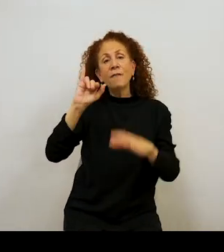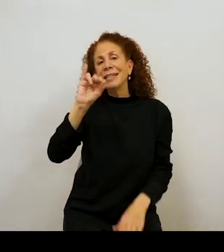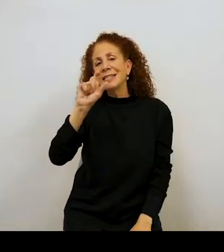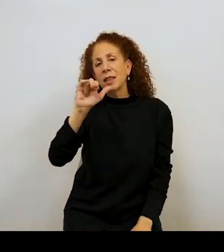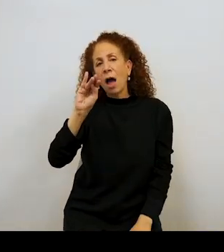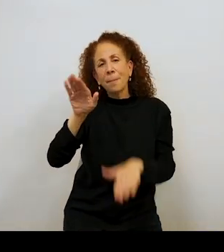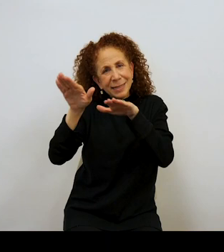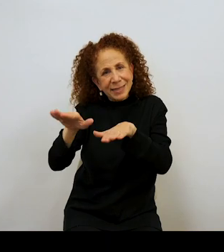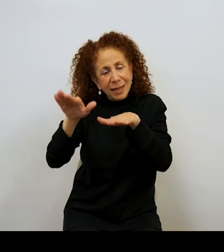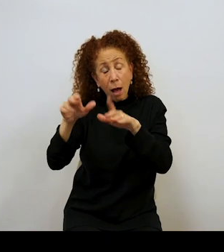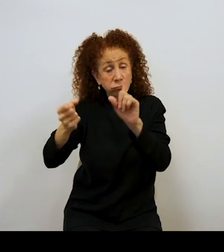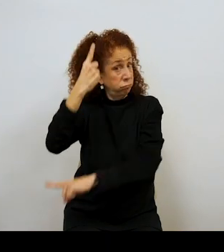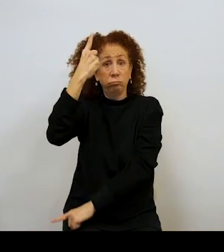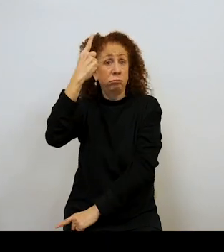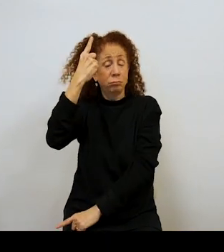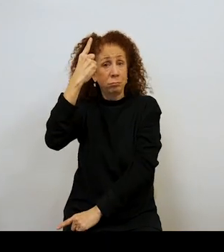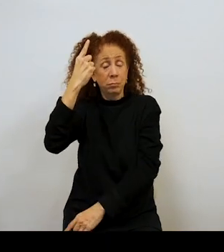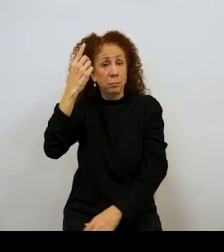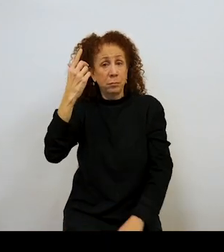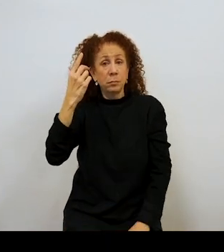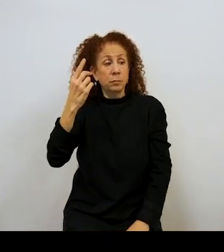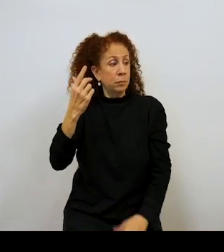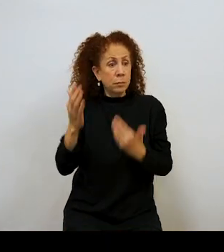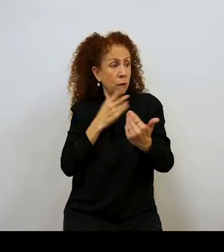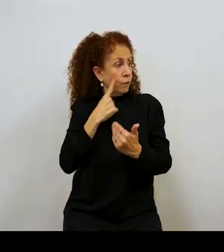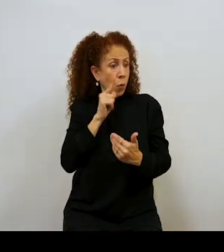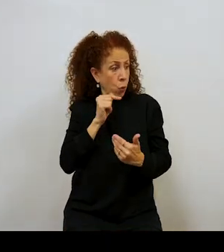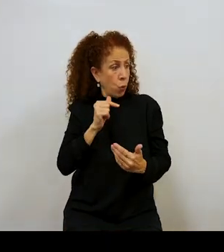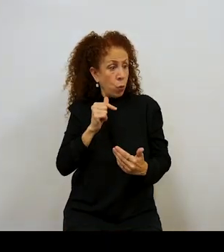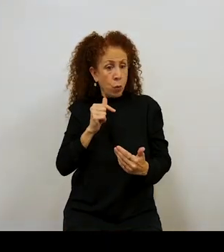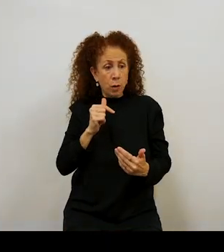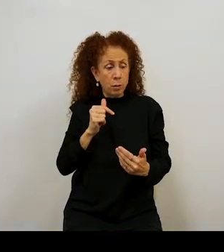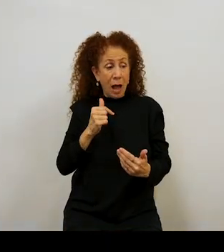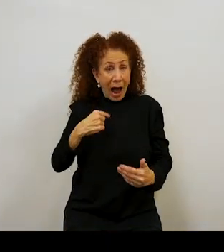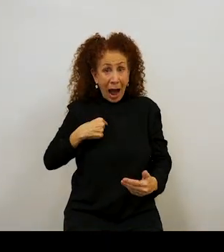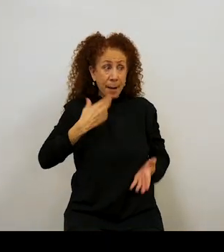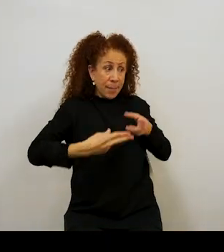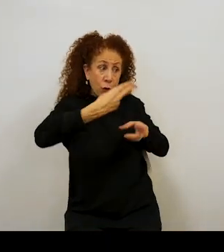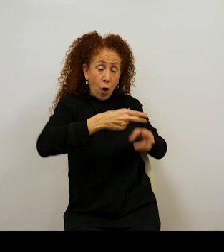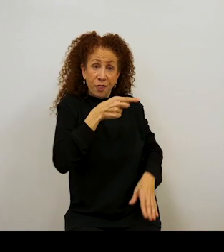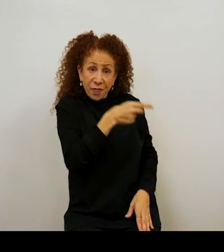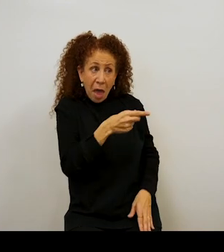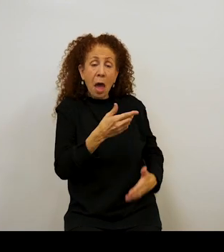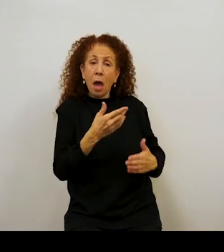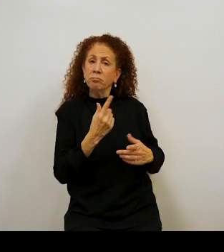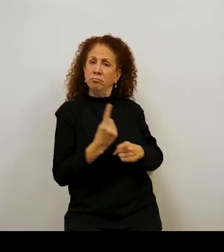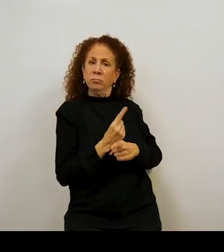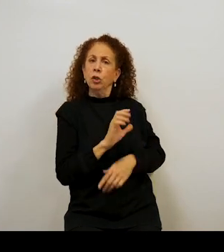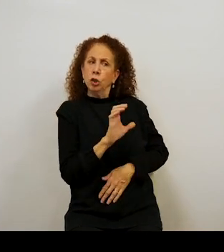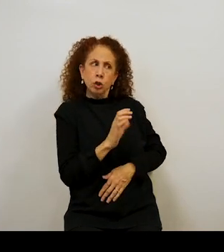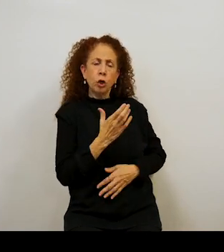there, is so extreme that even for people who I might think are quite conservative